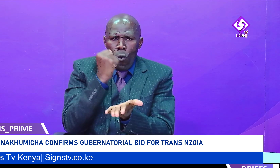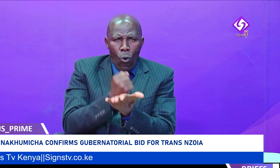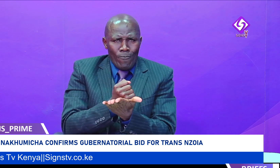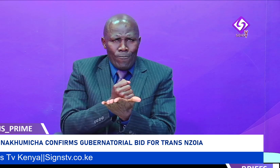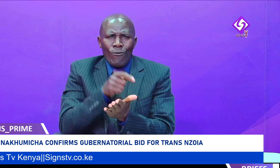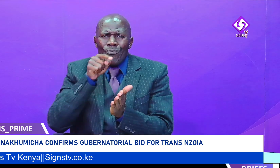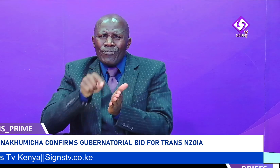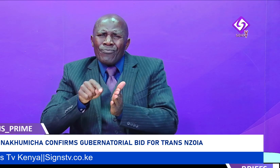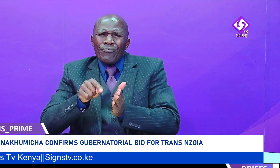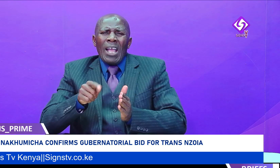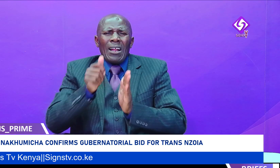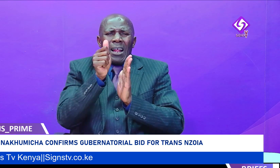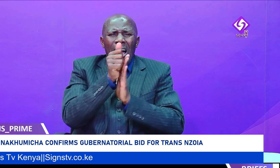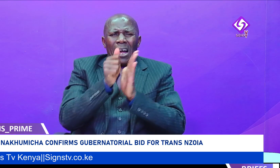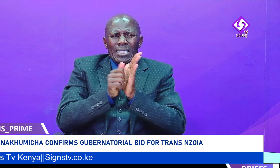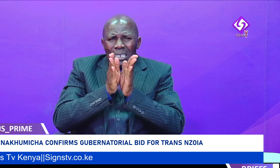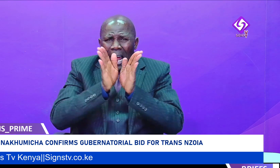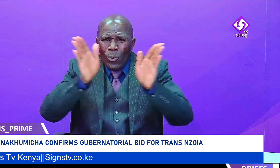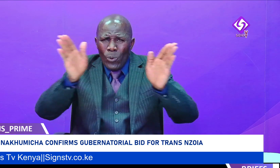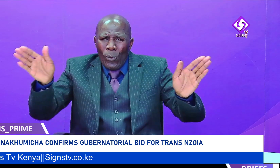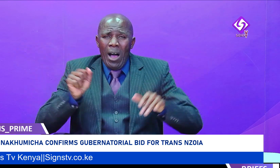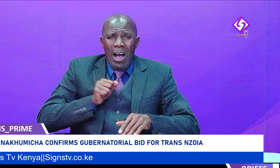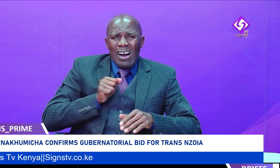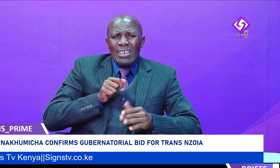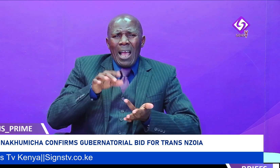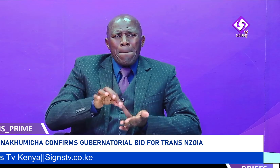elective office, regardless of gender.